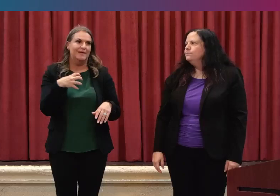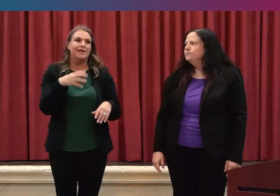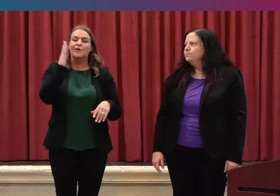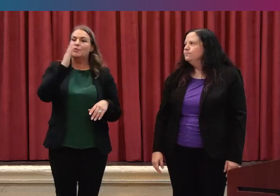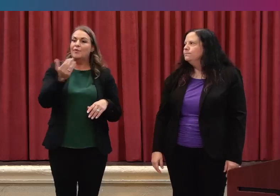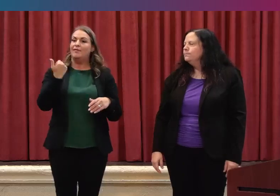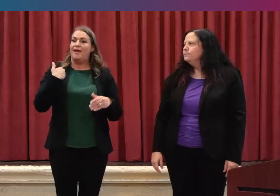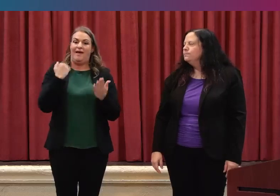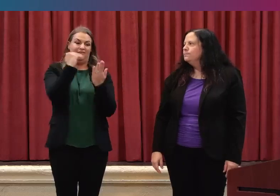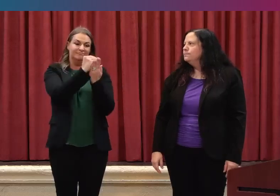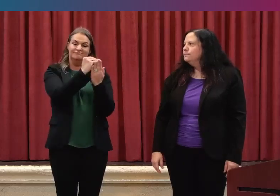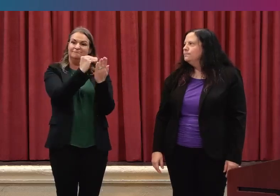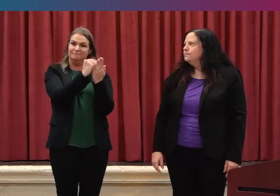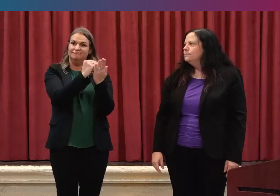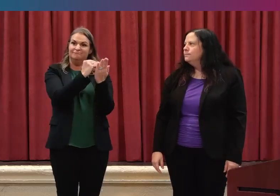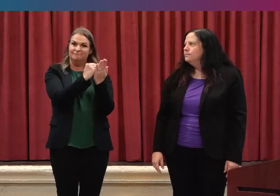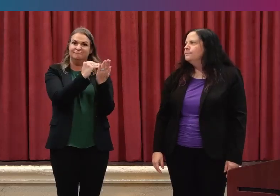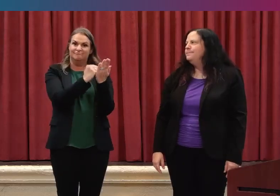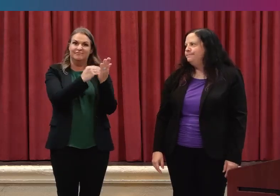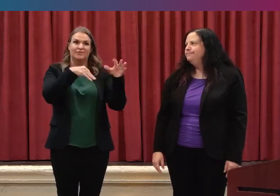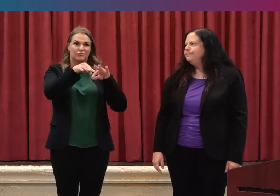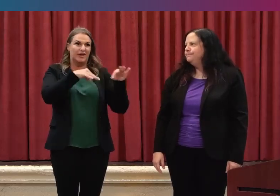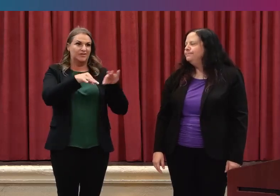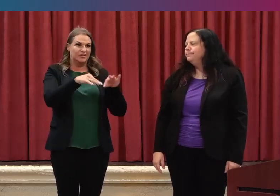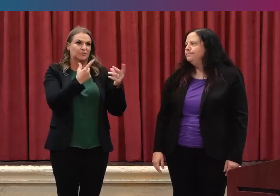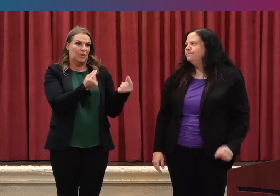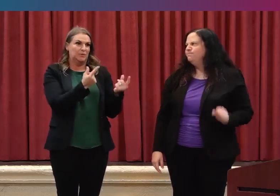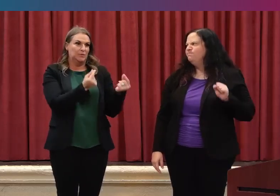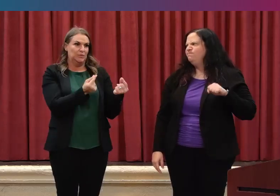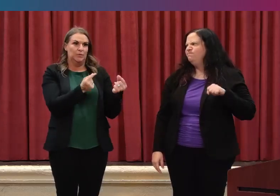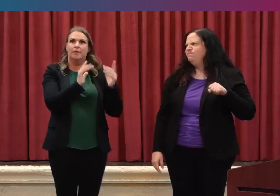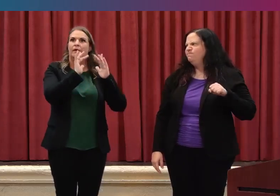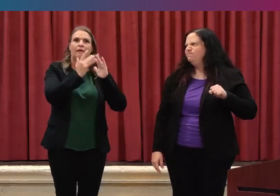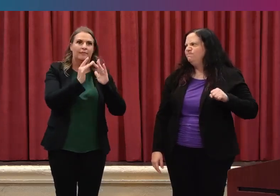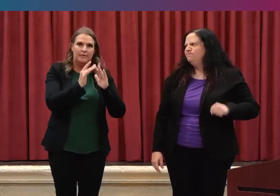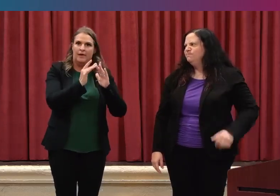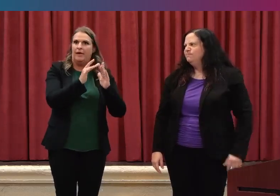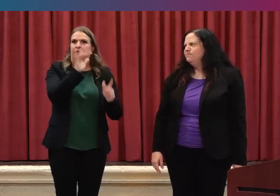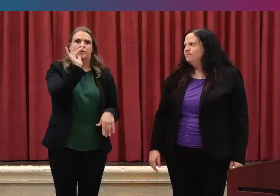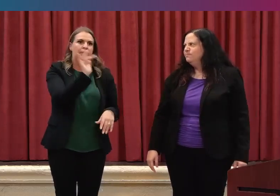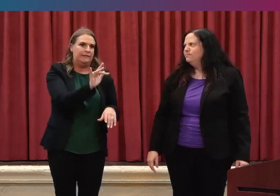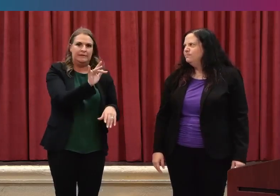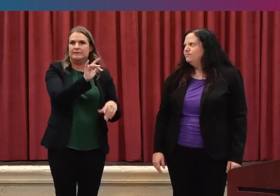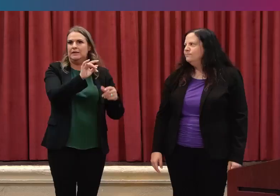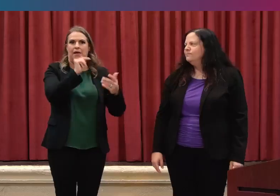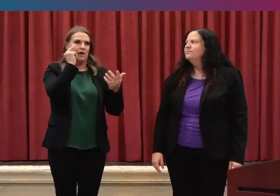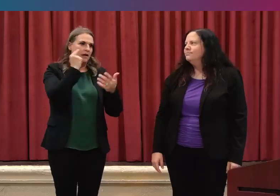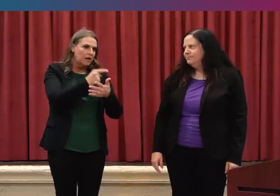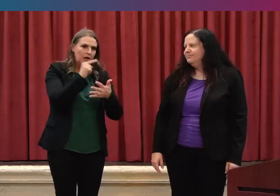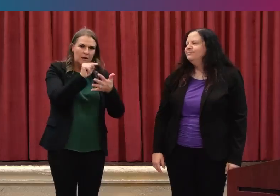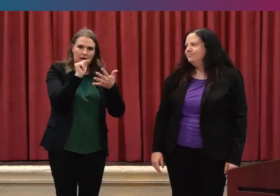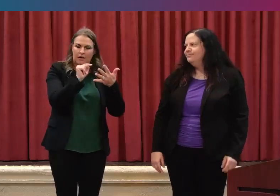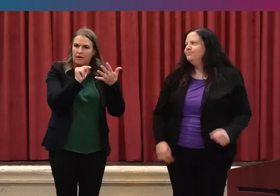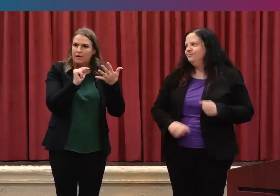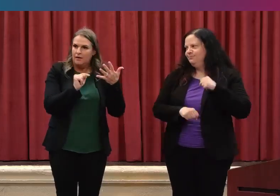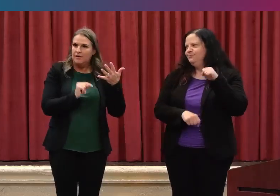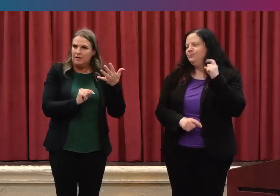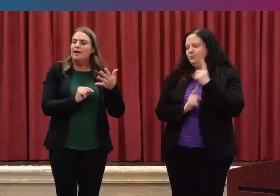and explains how to file a grievance against an interpreter. There's a step-by-step what to do. So online, you'll be able